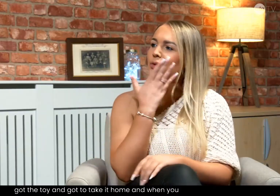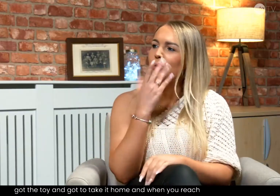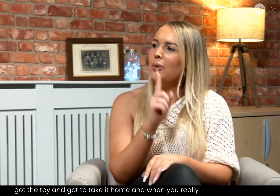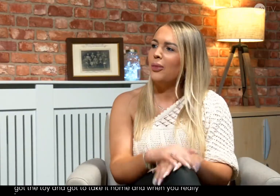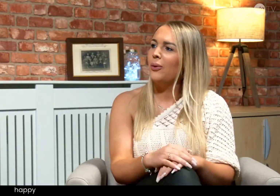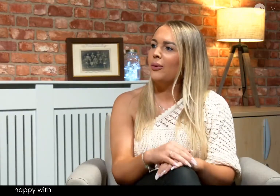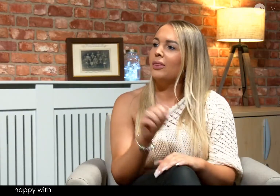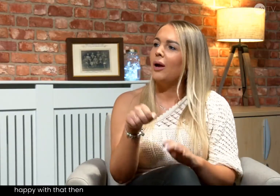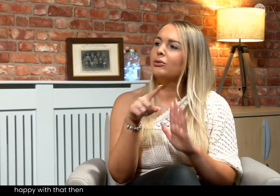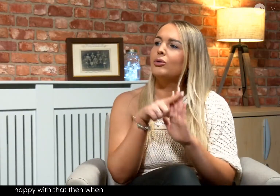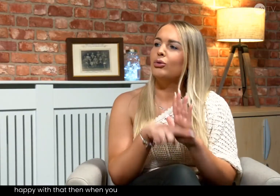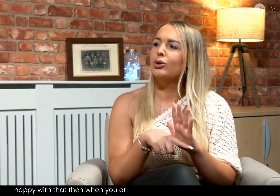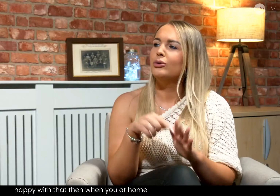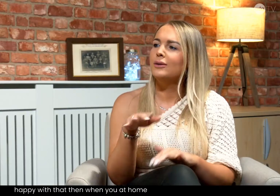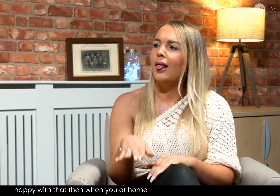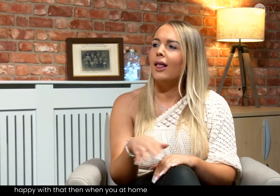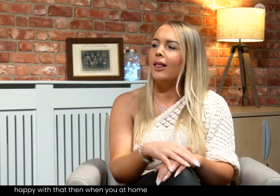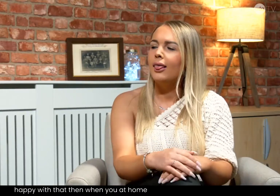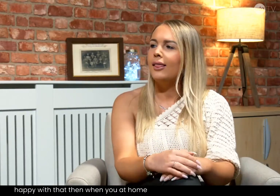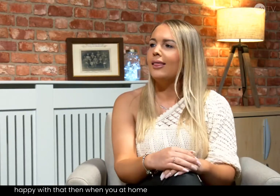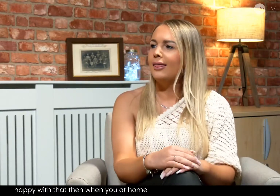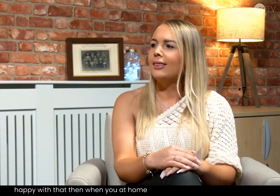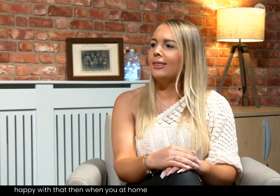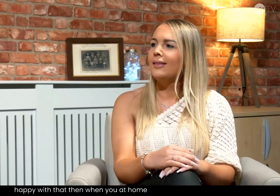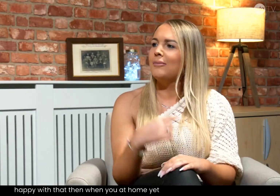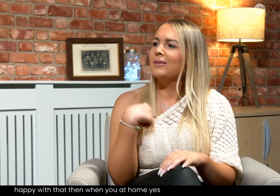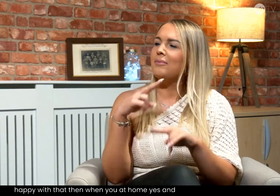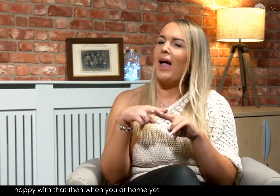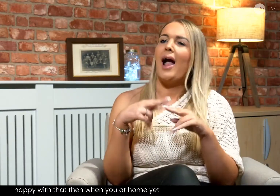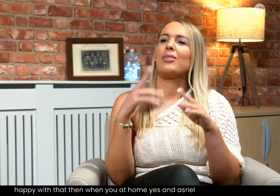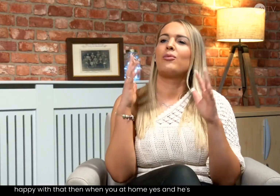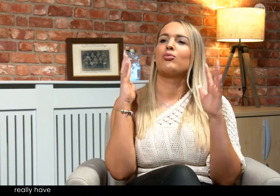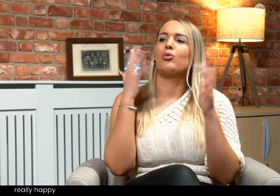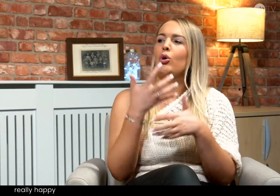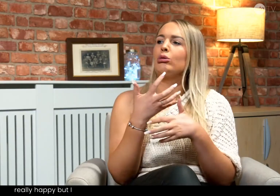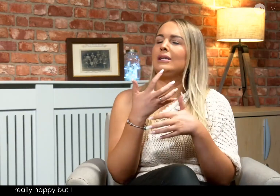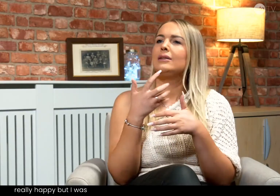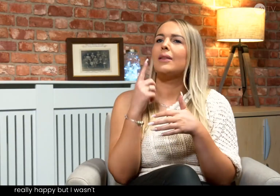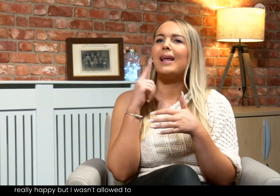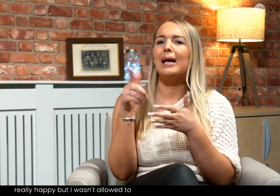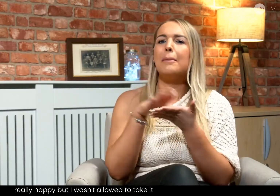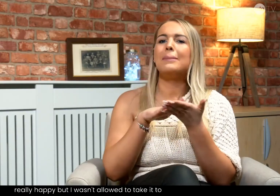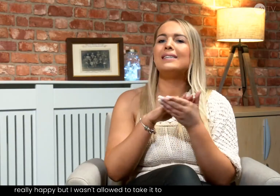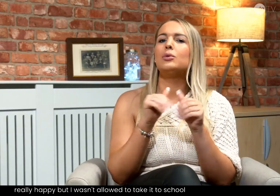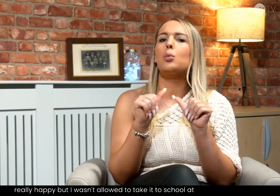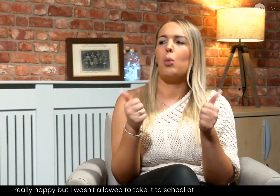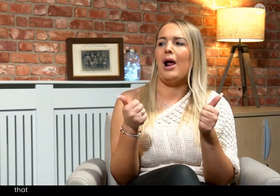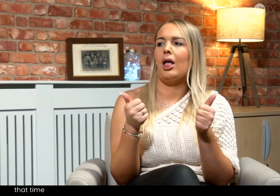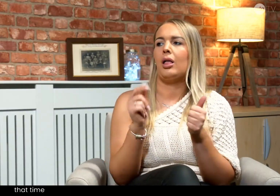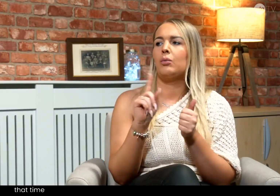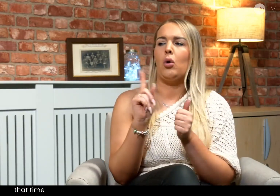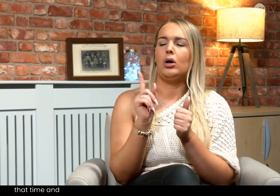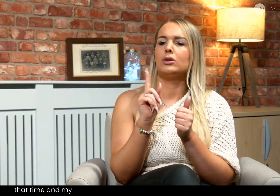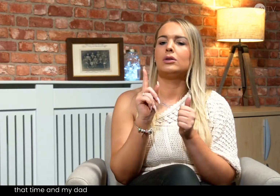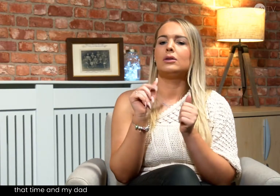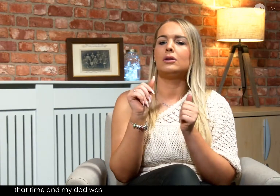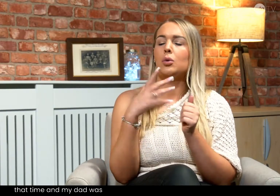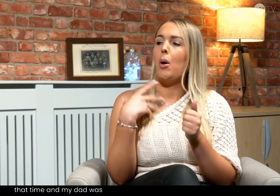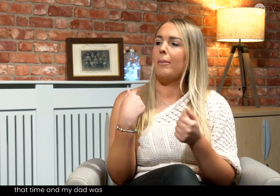home? Yes, I mean, I was really, really happy, but I wasn't allowed to take it to school at that time. And my dad was really, really worried about